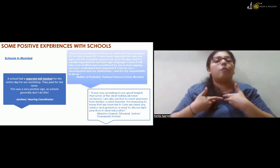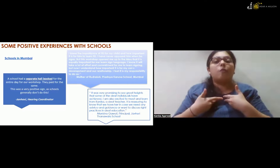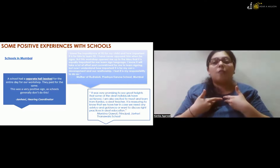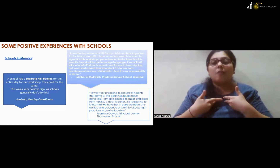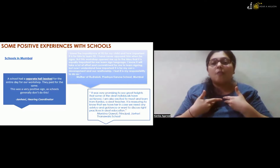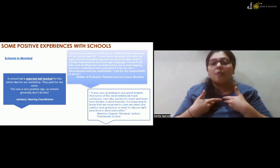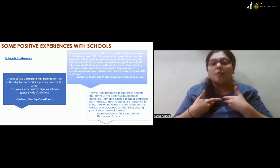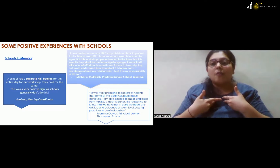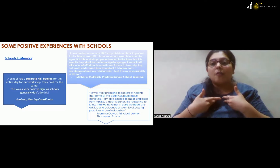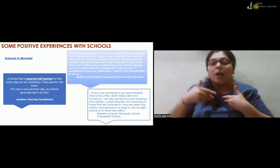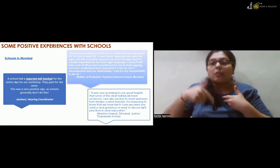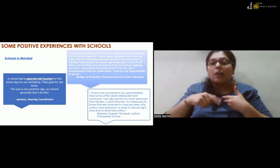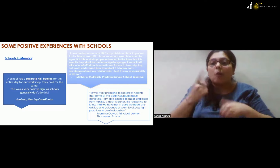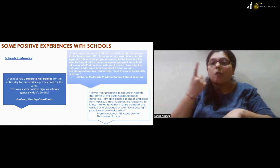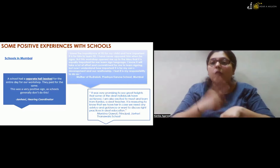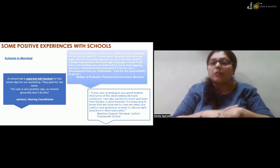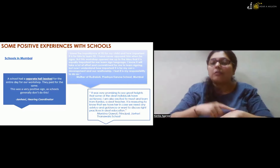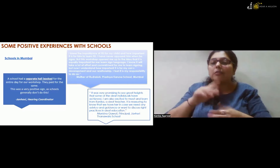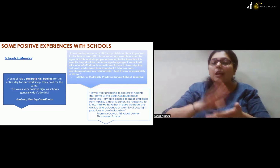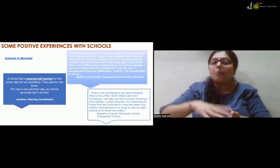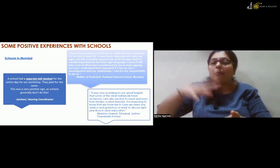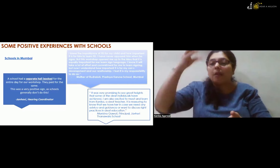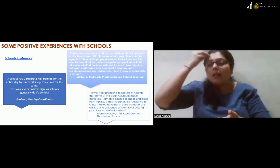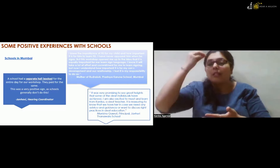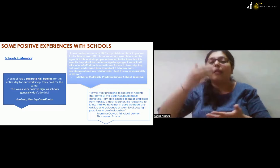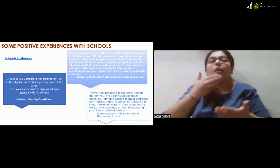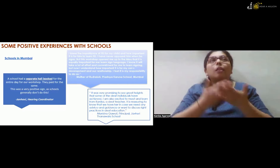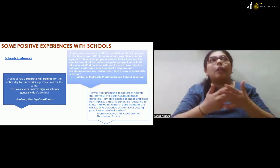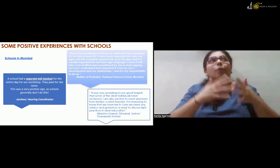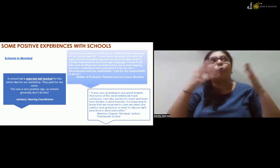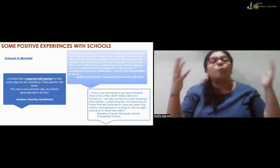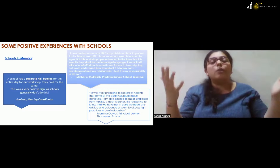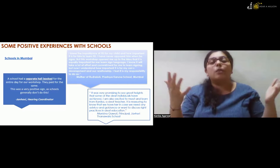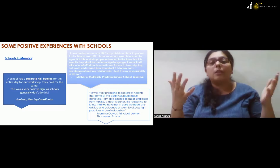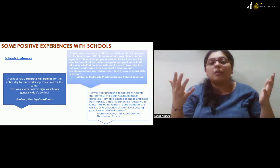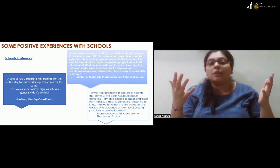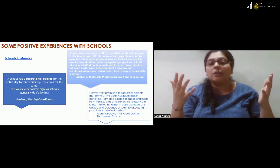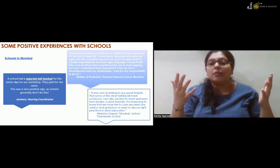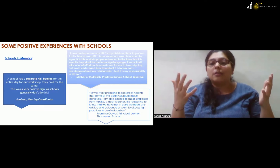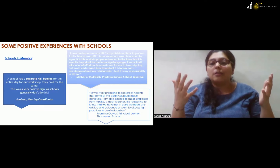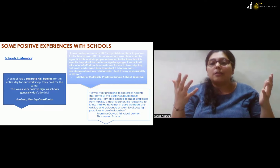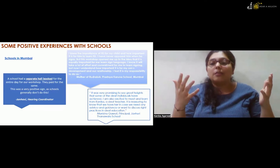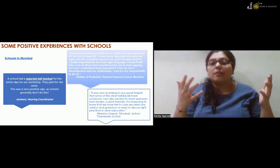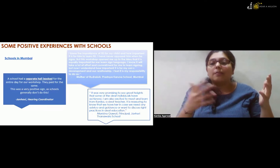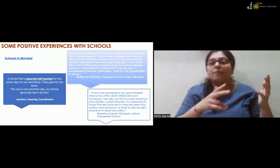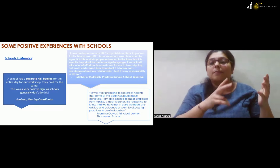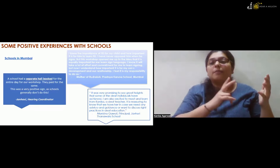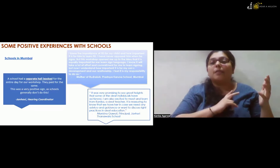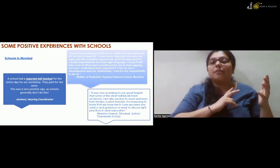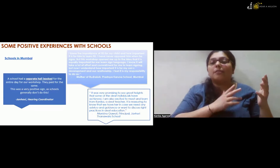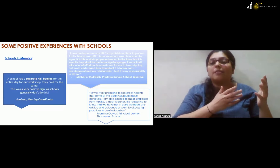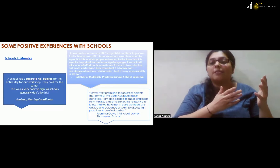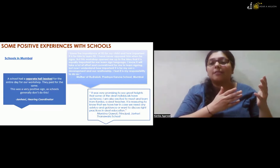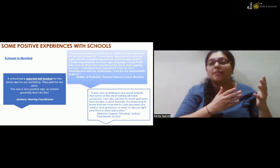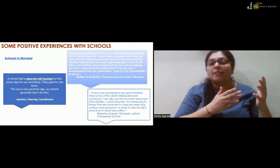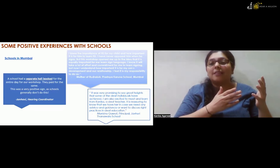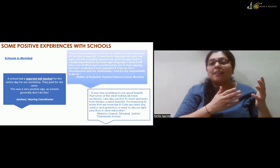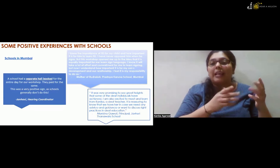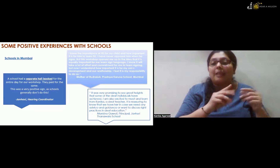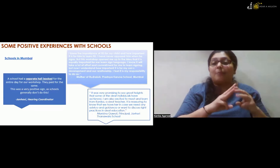this awareness, this interest in learning about their child and learning about the sign language, and they felt